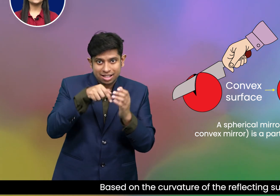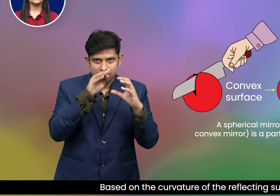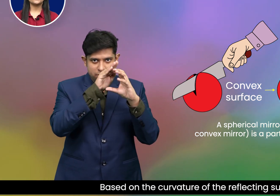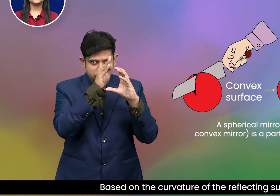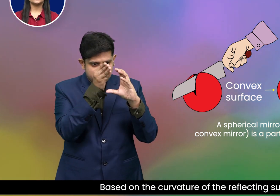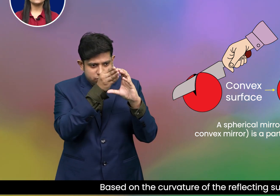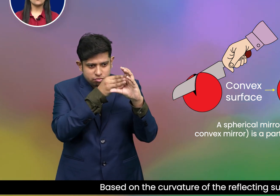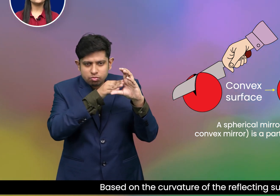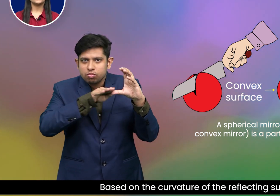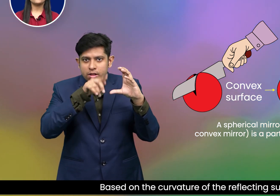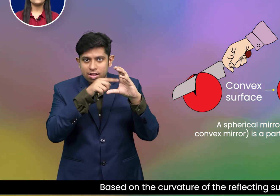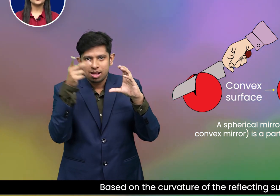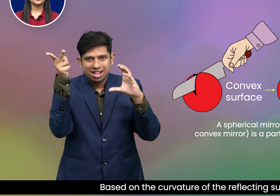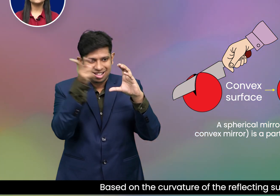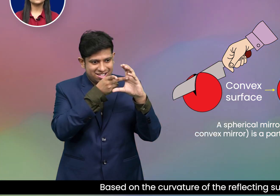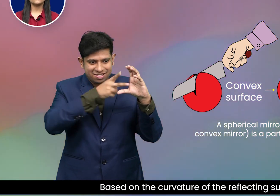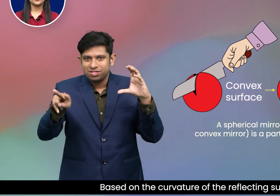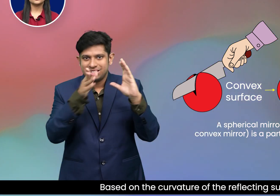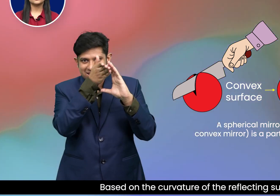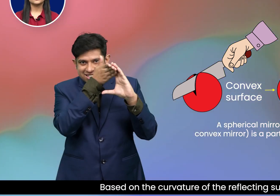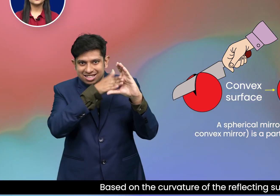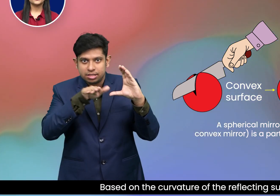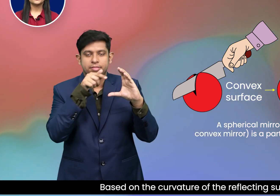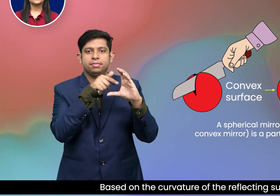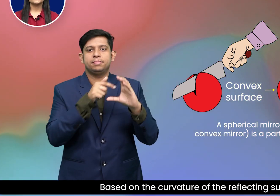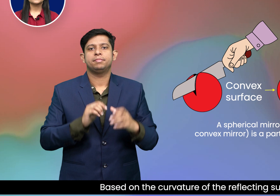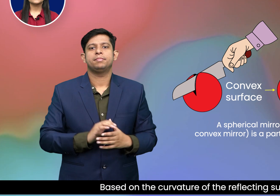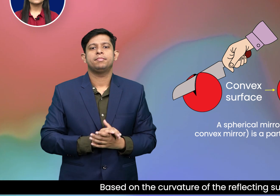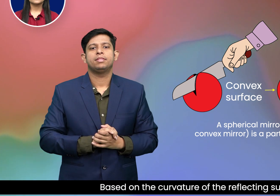Based on the curvature of the reflecting surface,